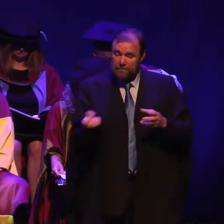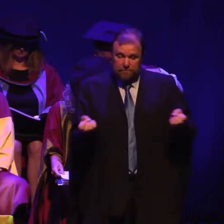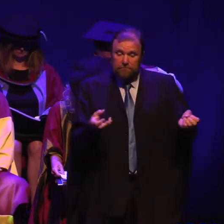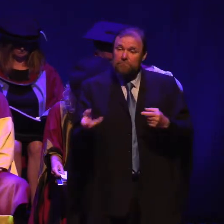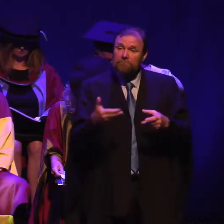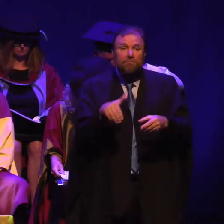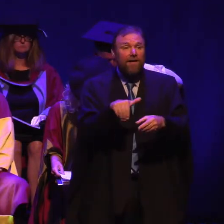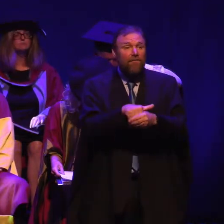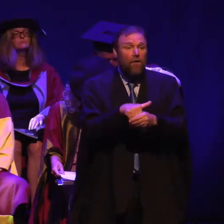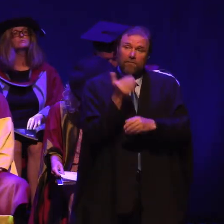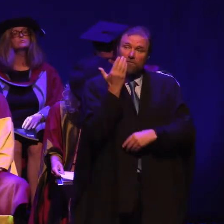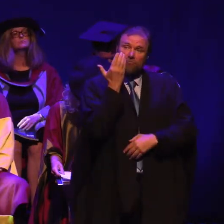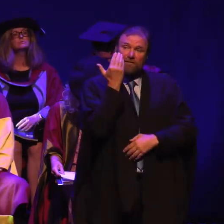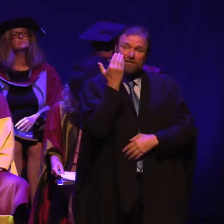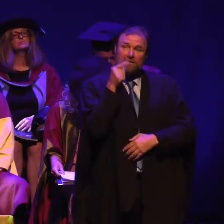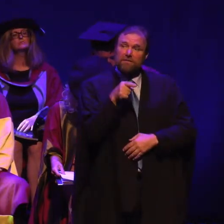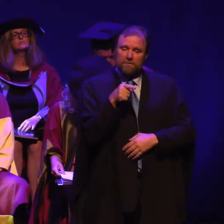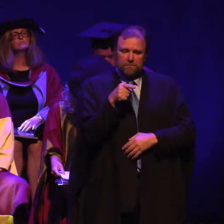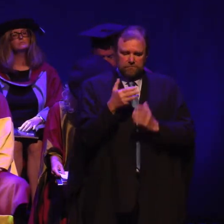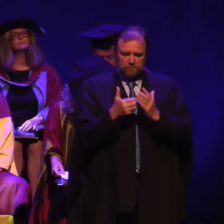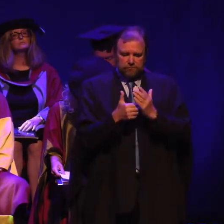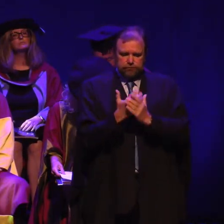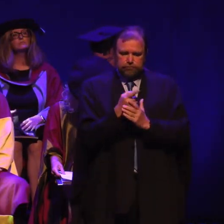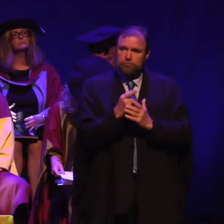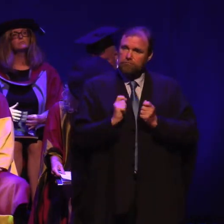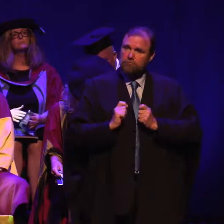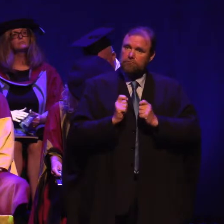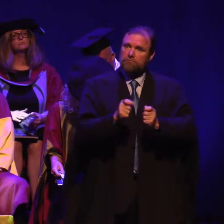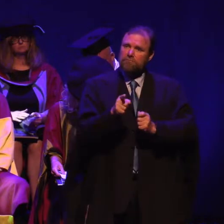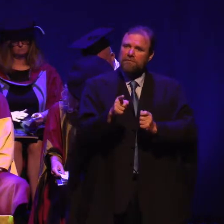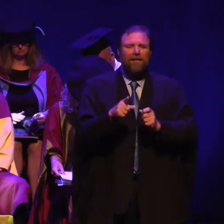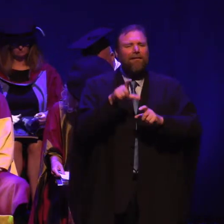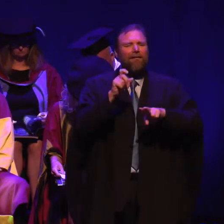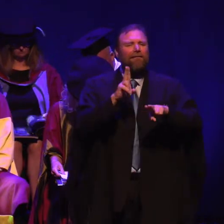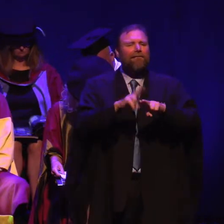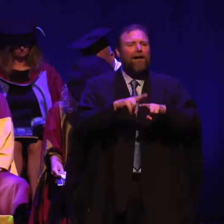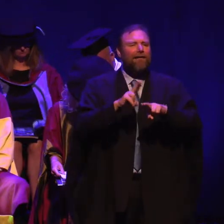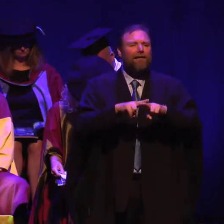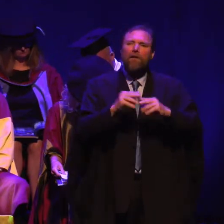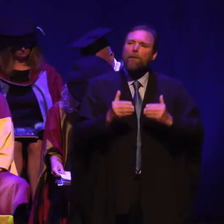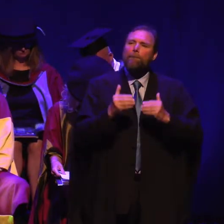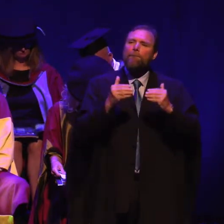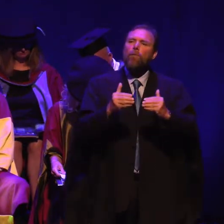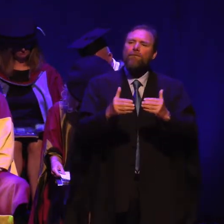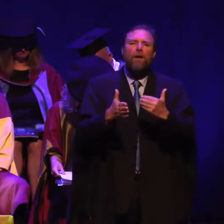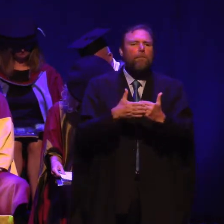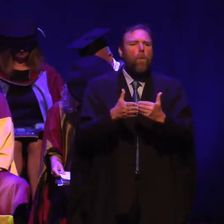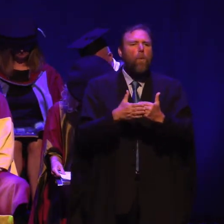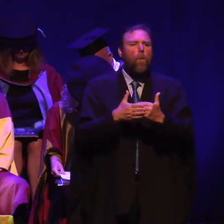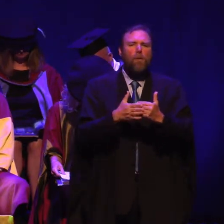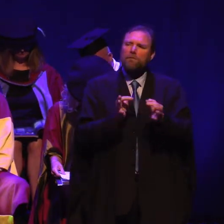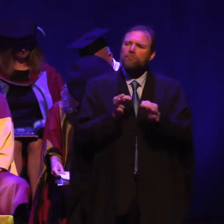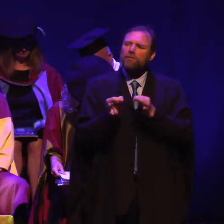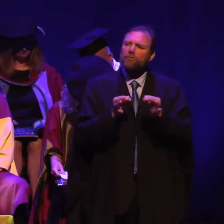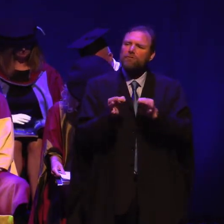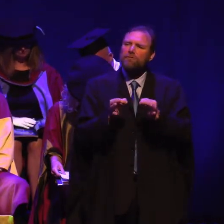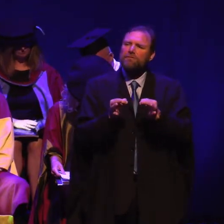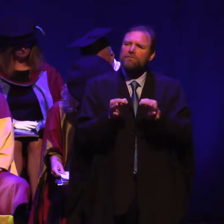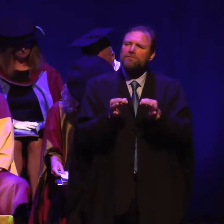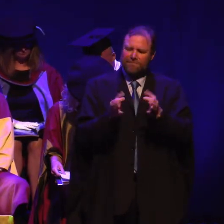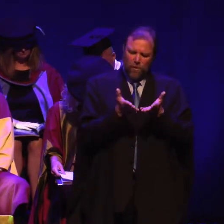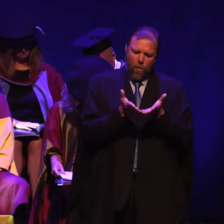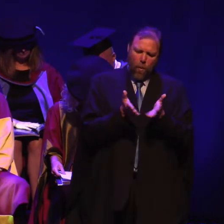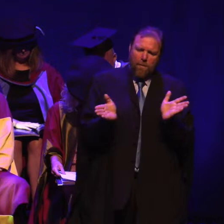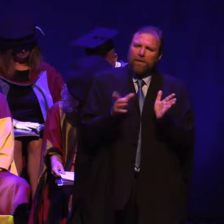recent development and delivery of the Cardiff Move More strategy and to our Open Campus programme,